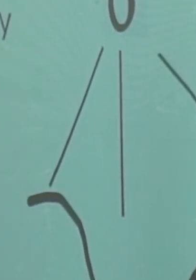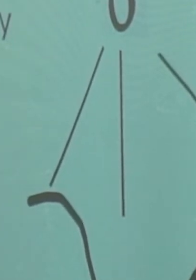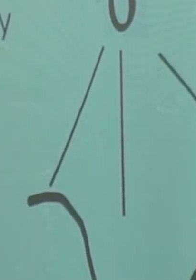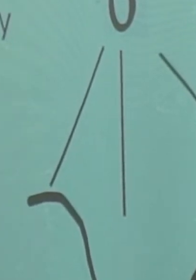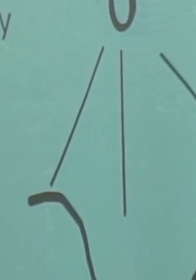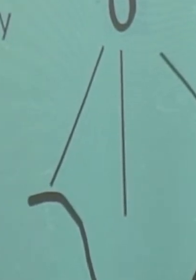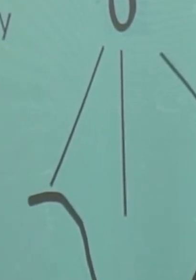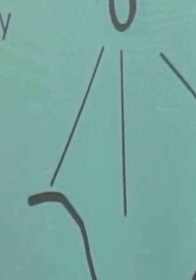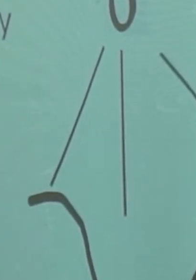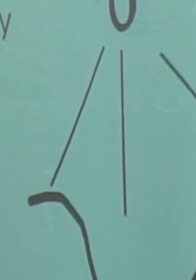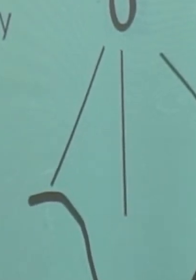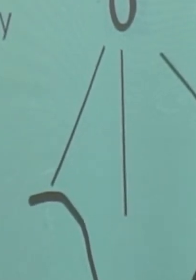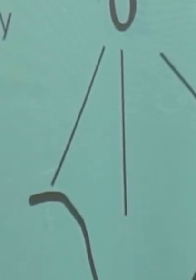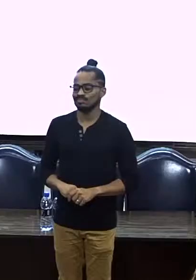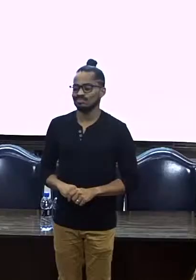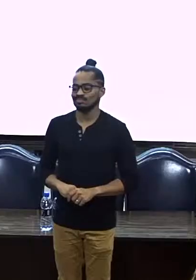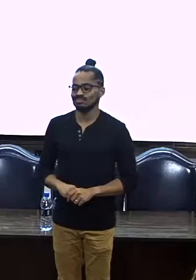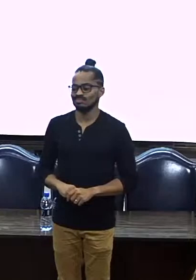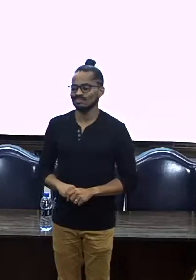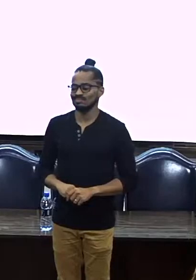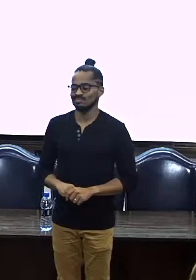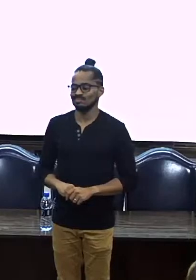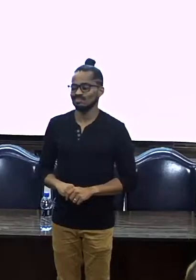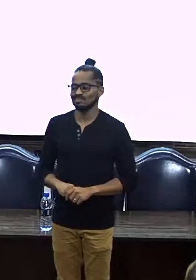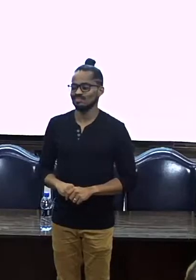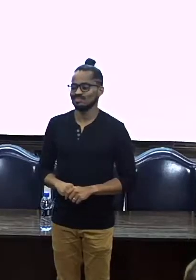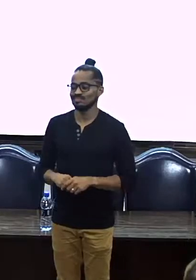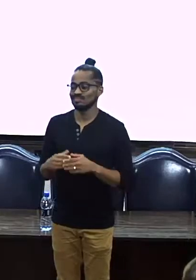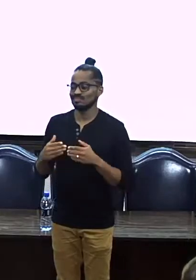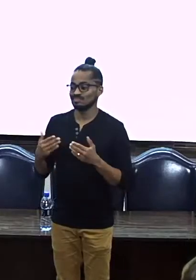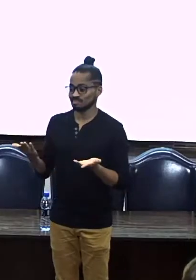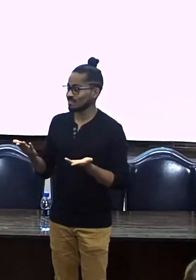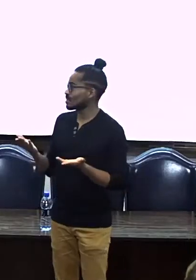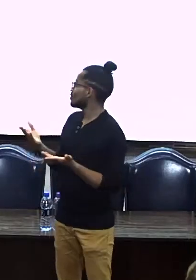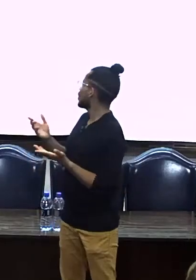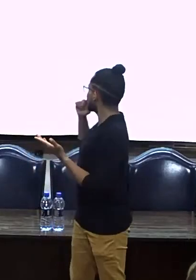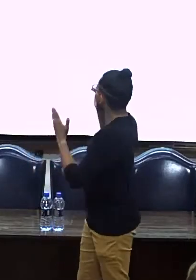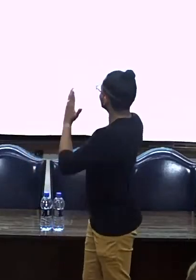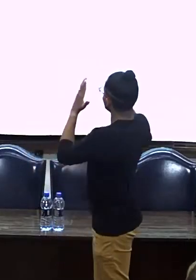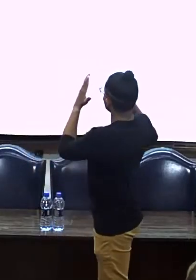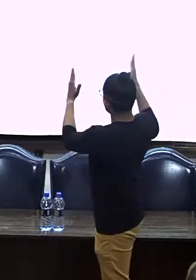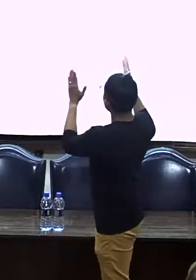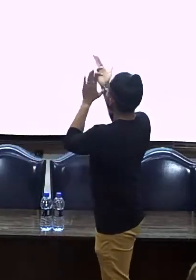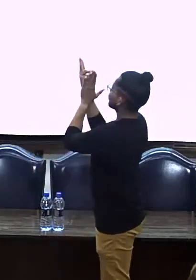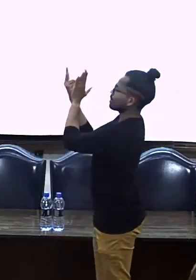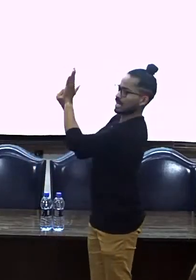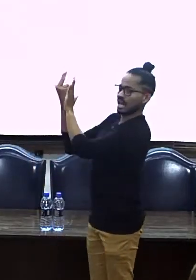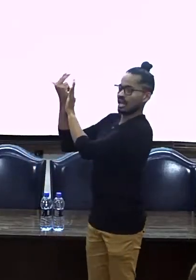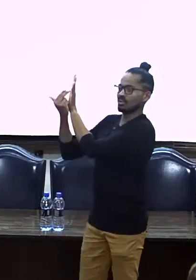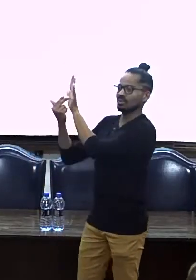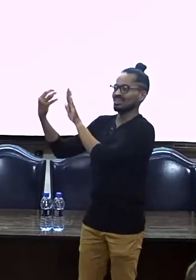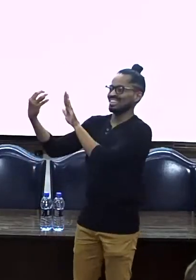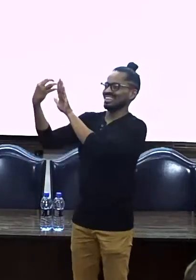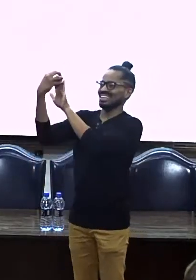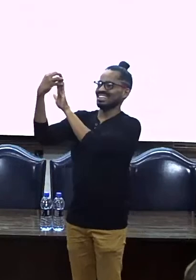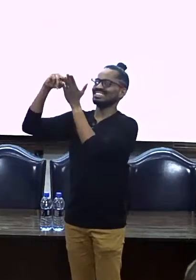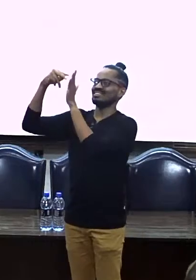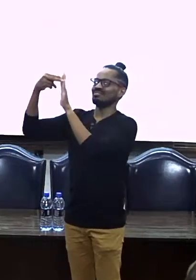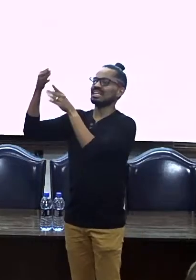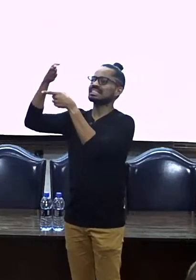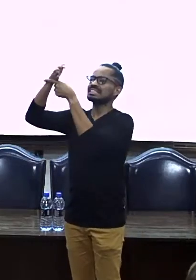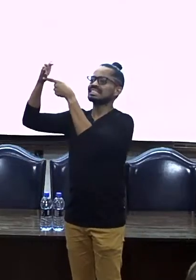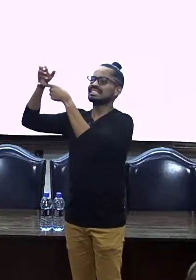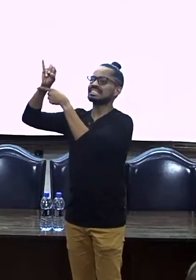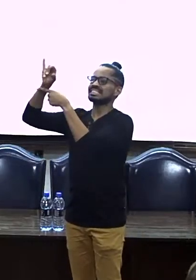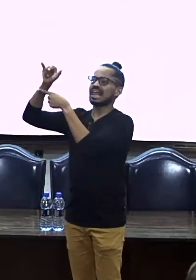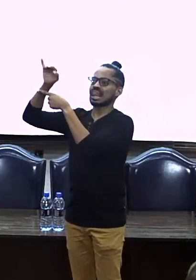cuidadores. So, here's my definition of a syllable. The jaw is open.